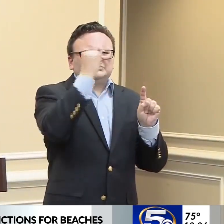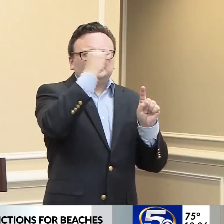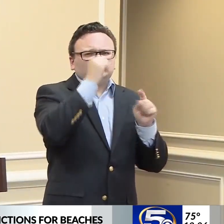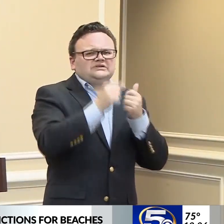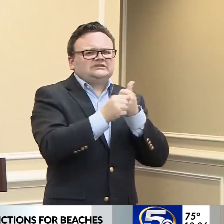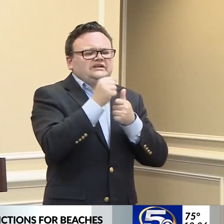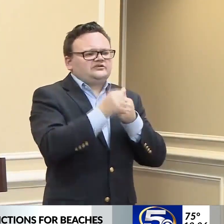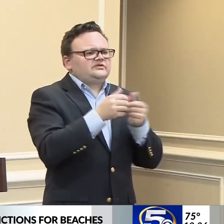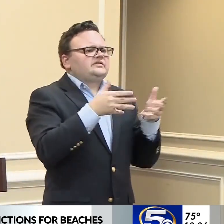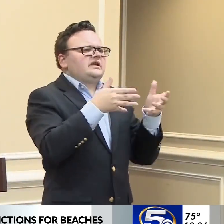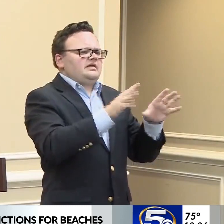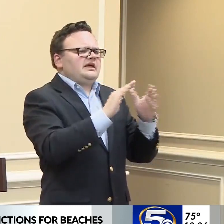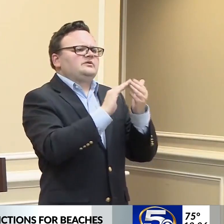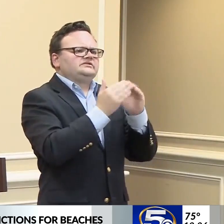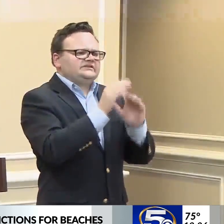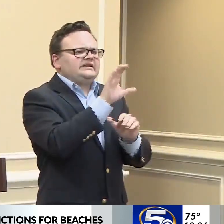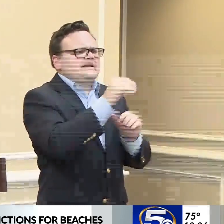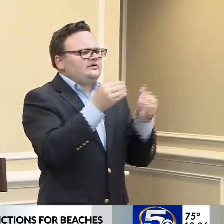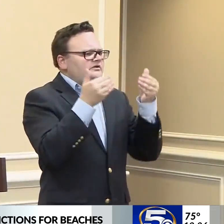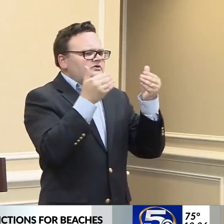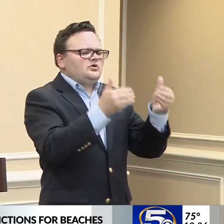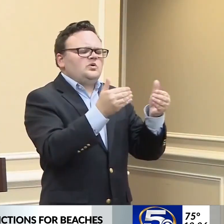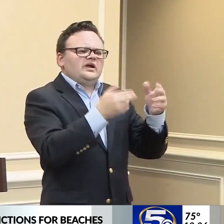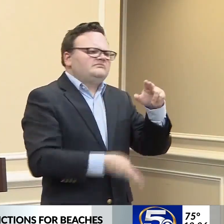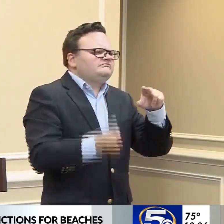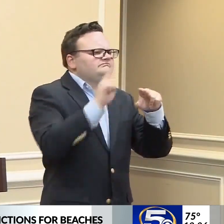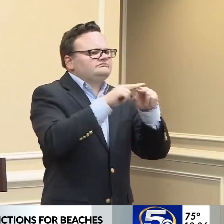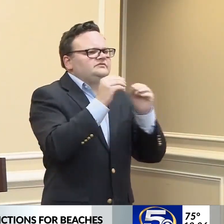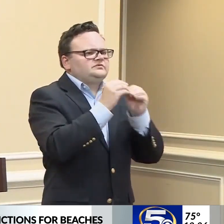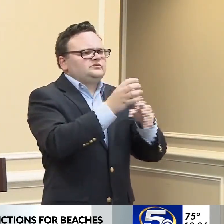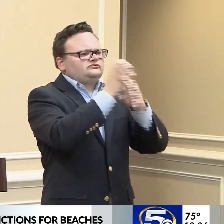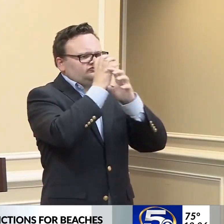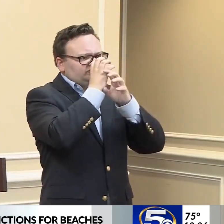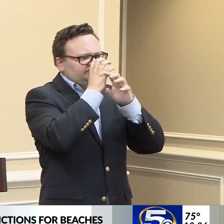declared four University of Florida students tested positive for the virus.